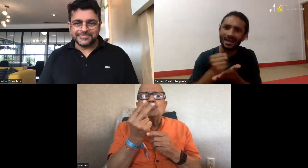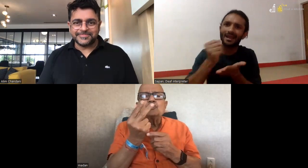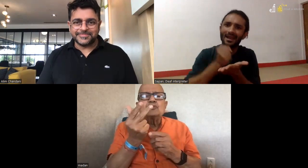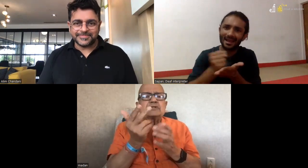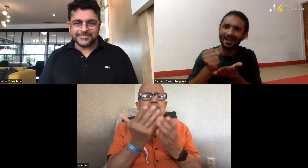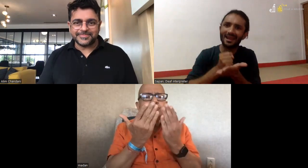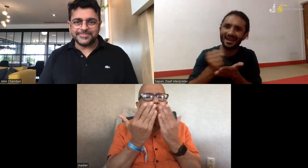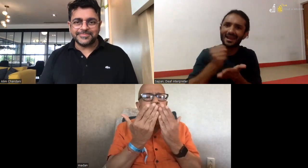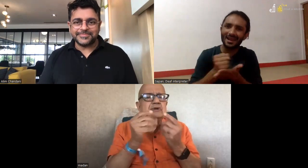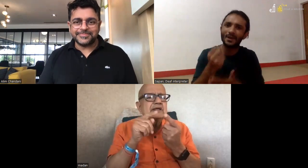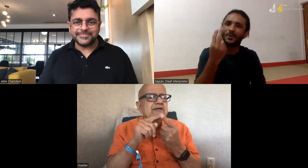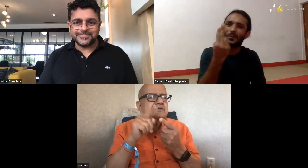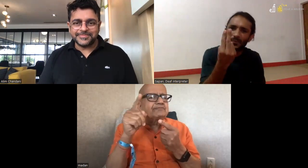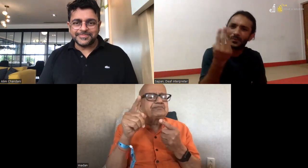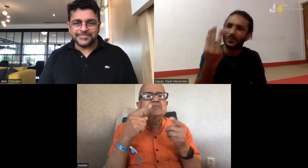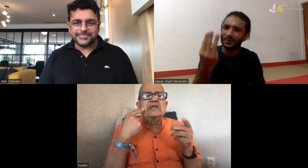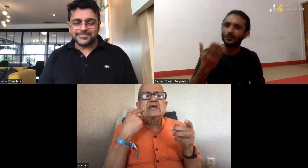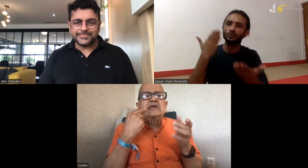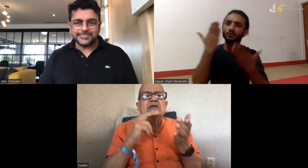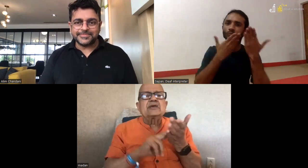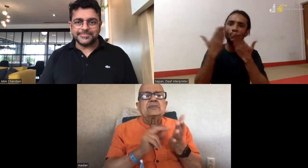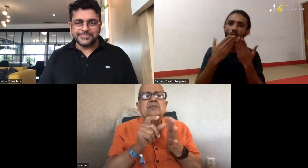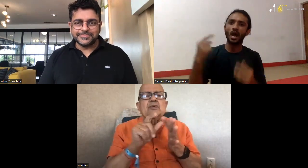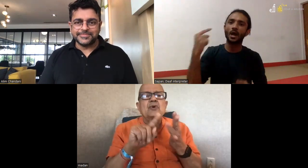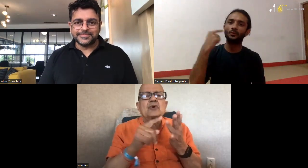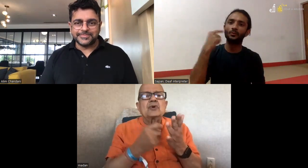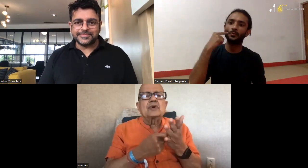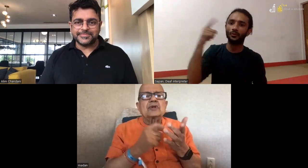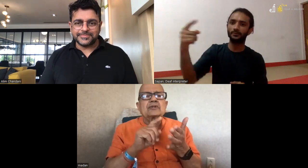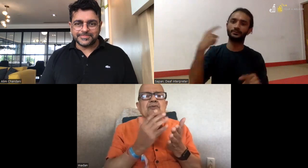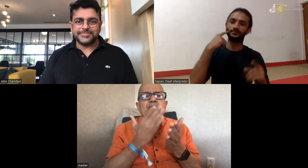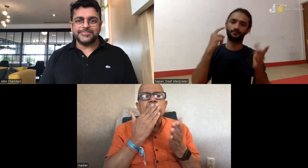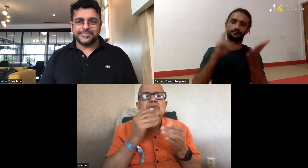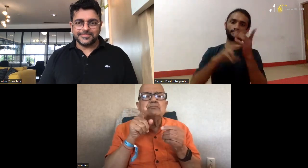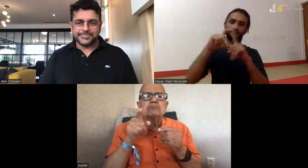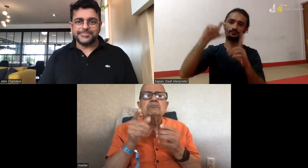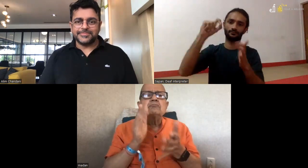HAM. The word here, it can also be like see,